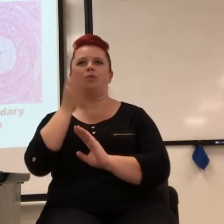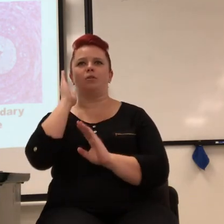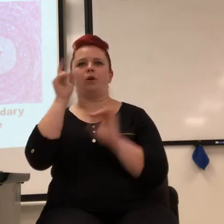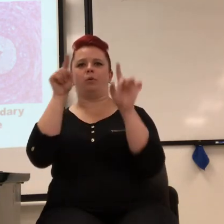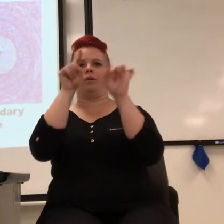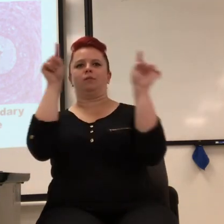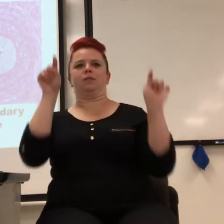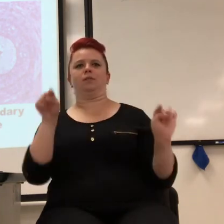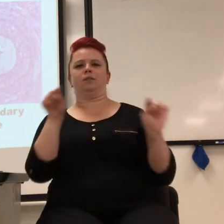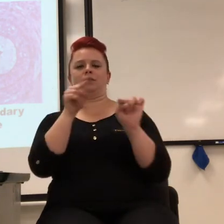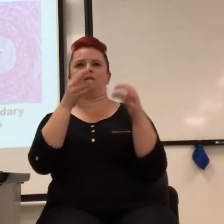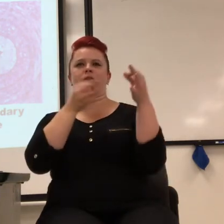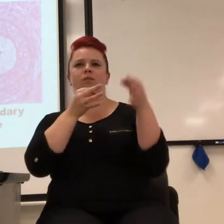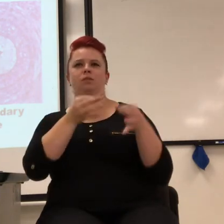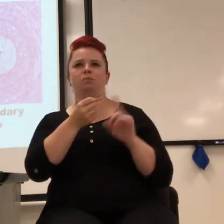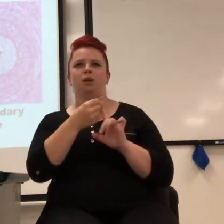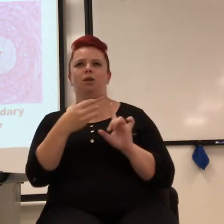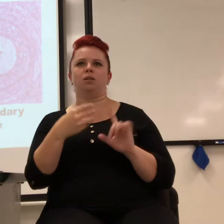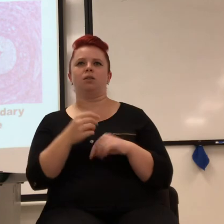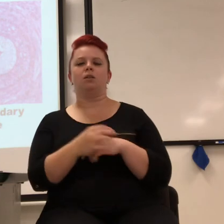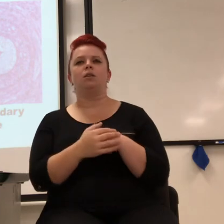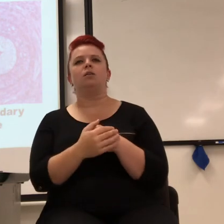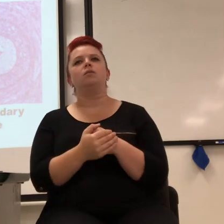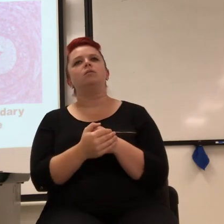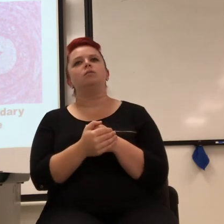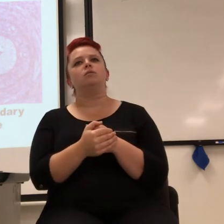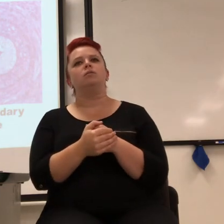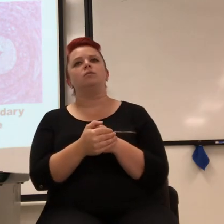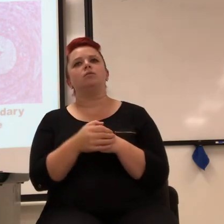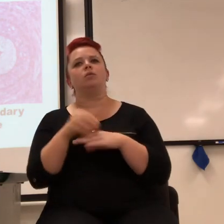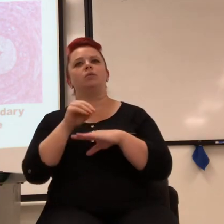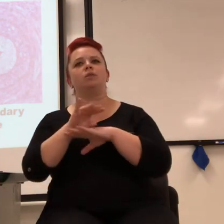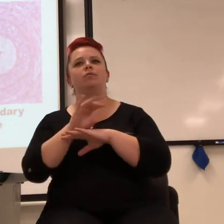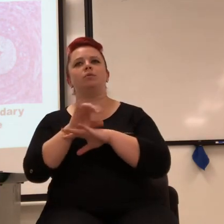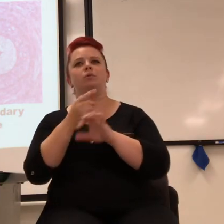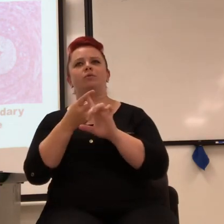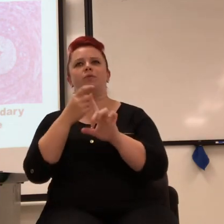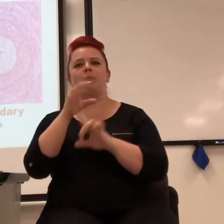it. It's under FSH influence.